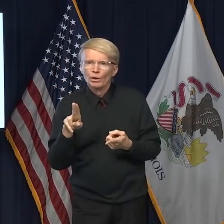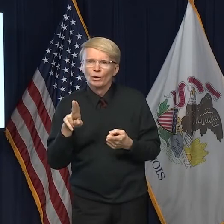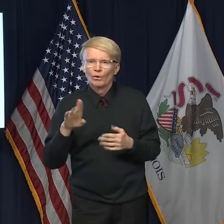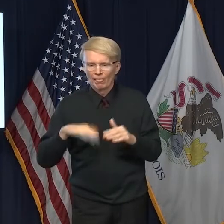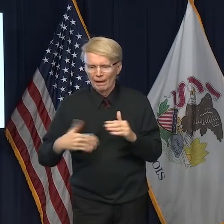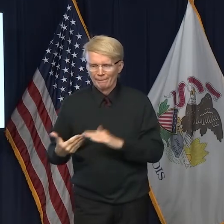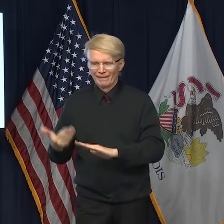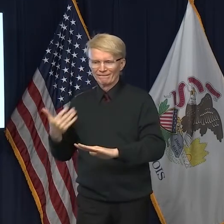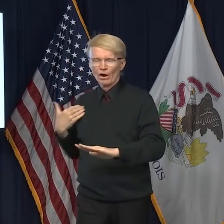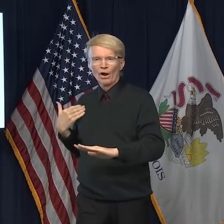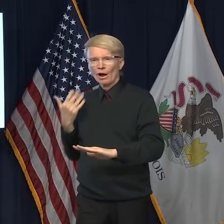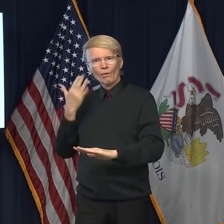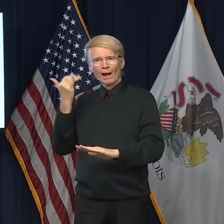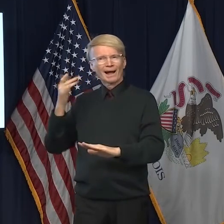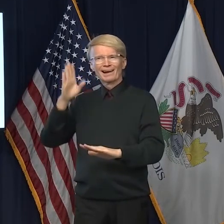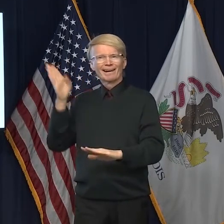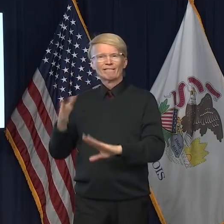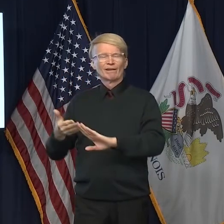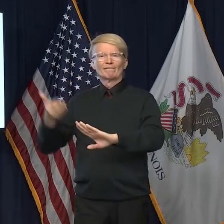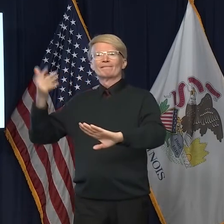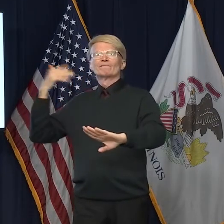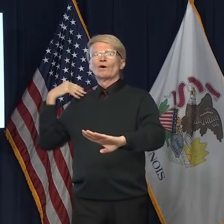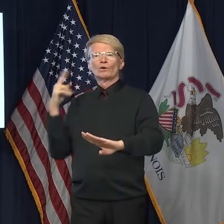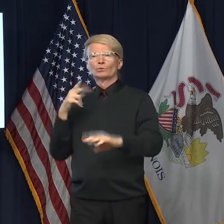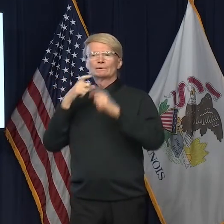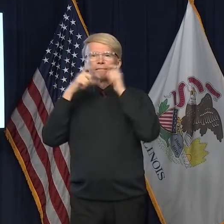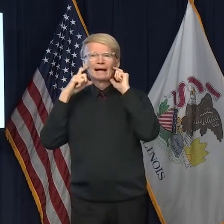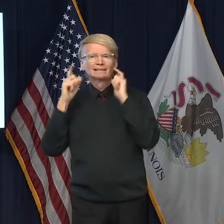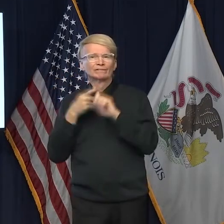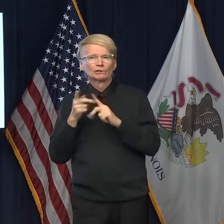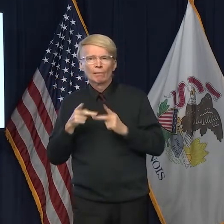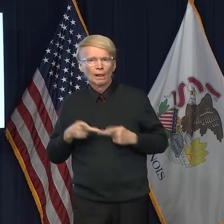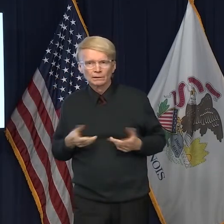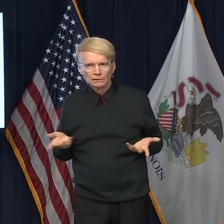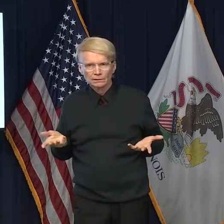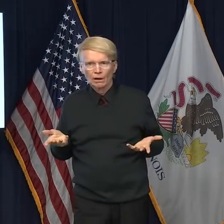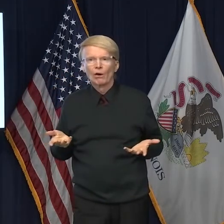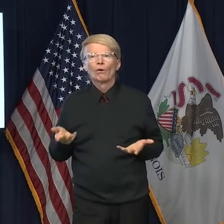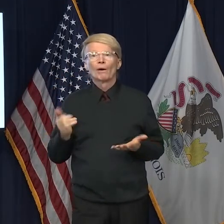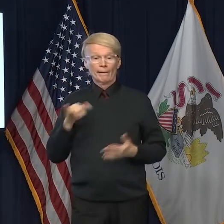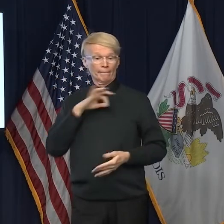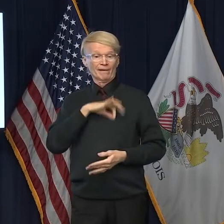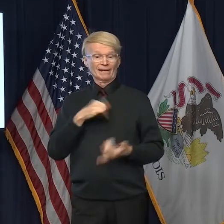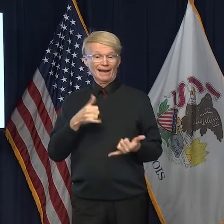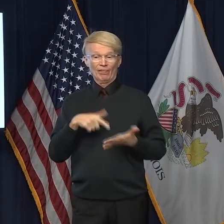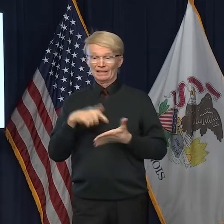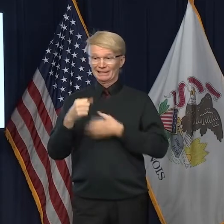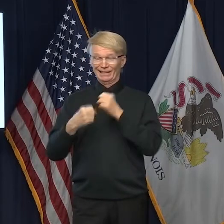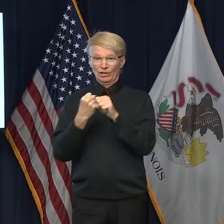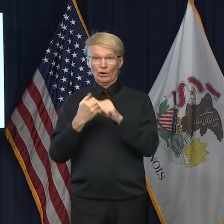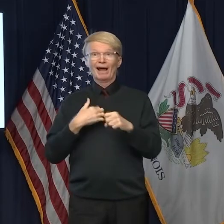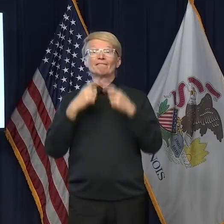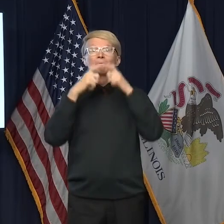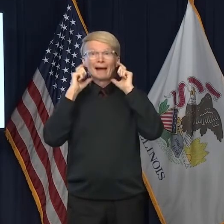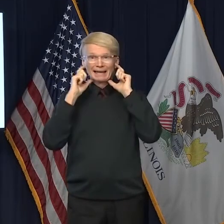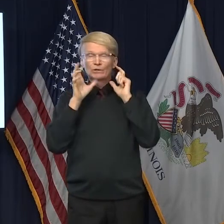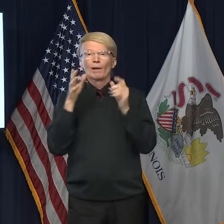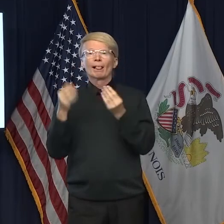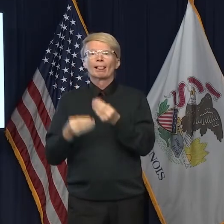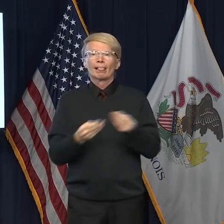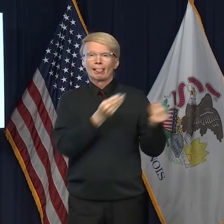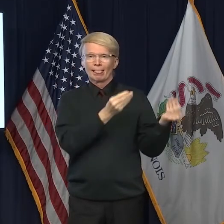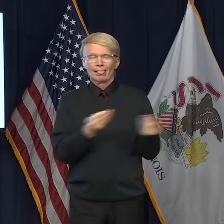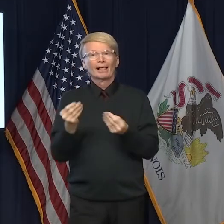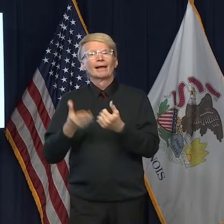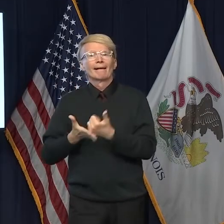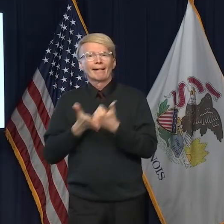years, because we never wore masks during the flu season. So we're hoping that that benefit of the mask will definitely extend to the flu